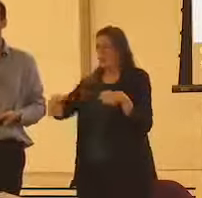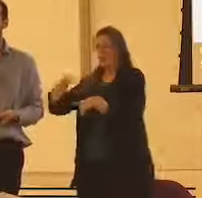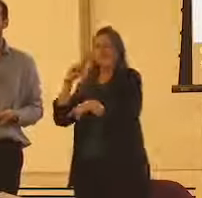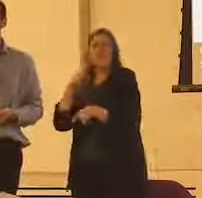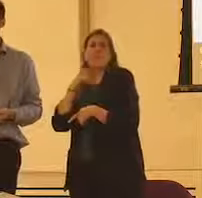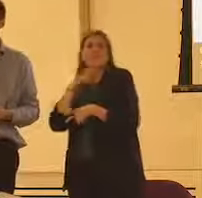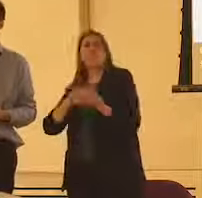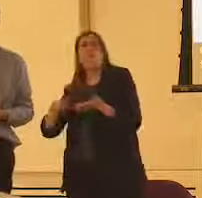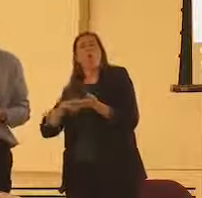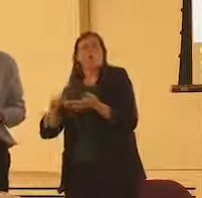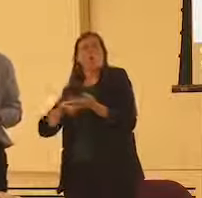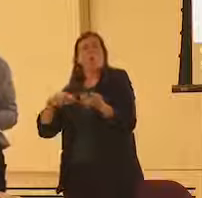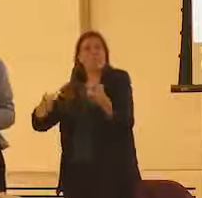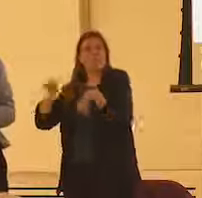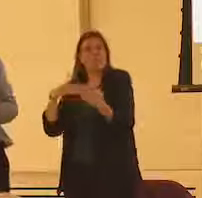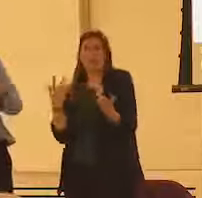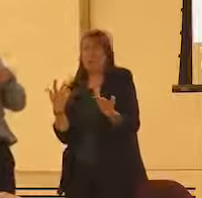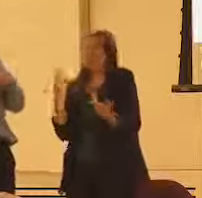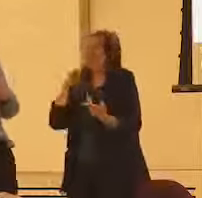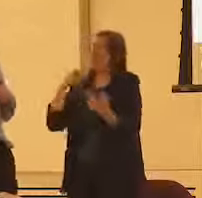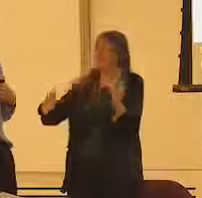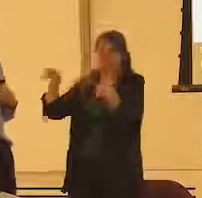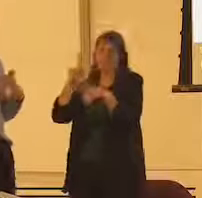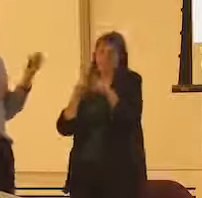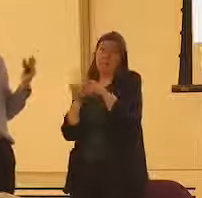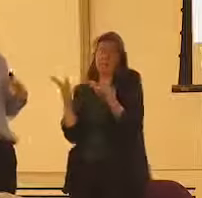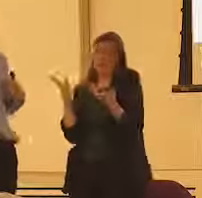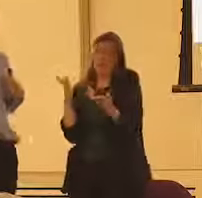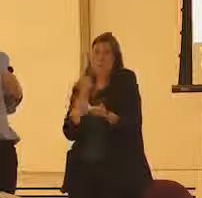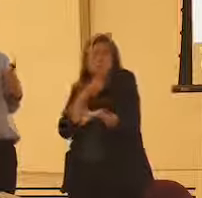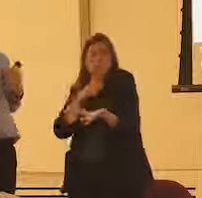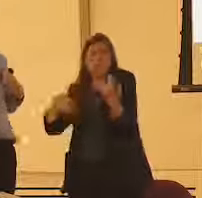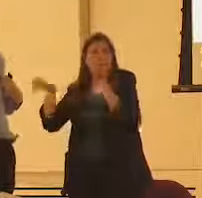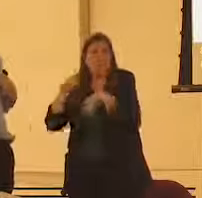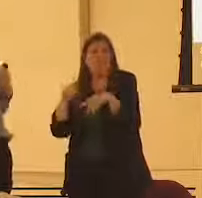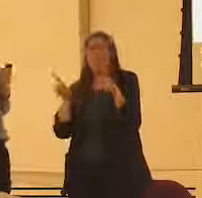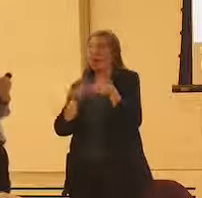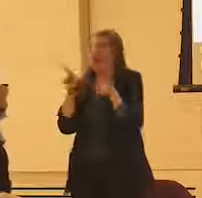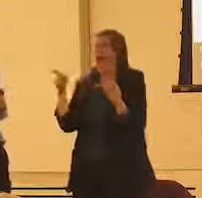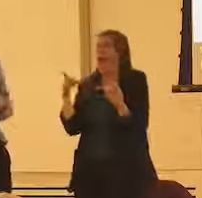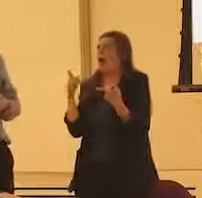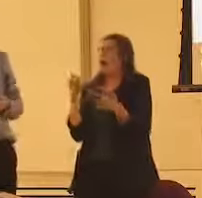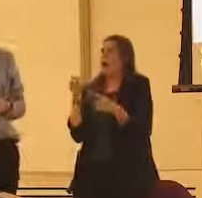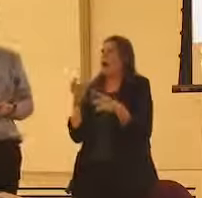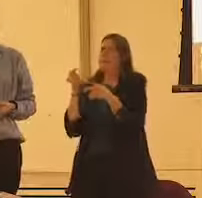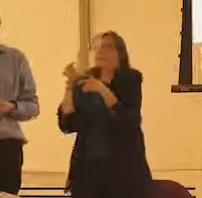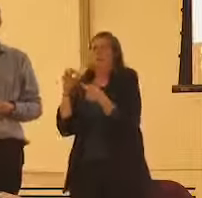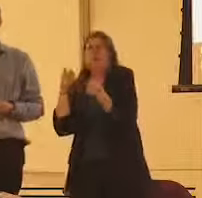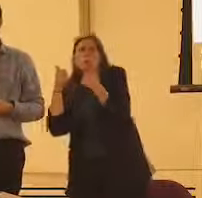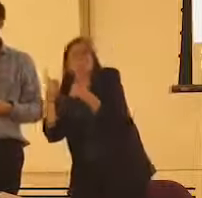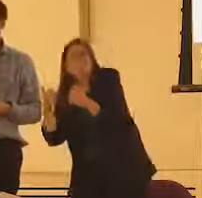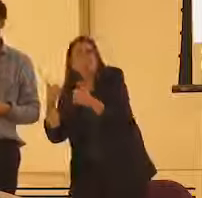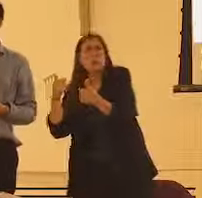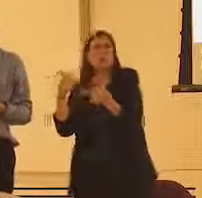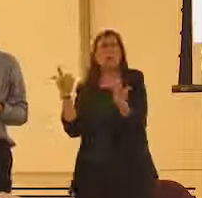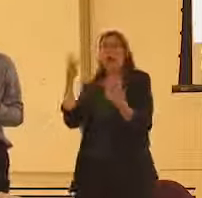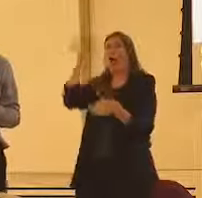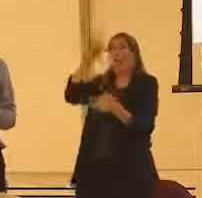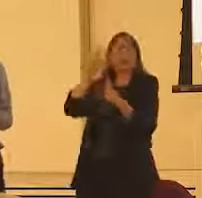people just being people. They're not especially good, they're not especially anything. Deaf people cover the full range